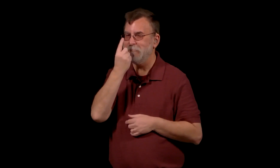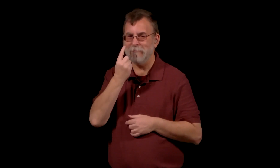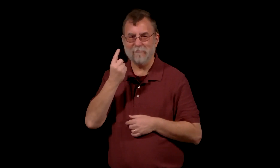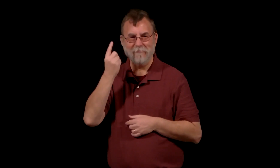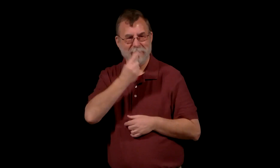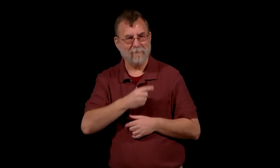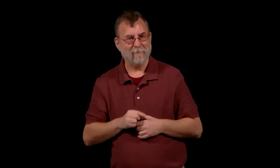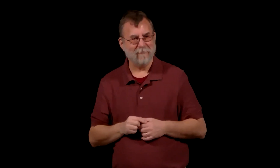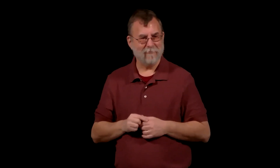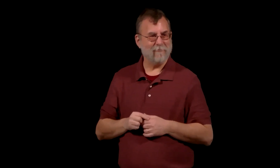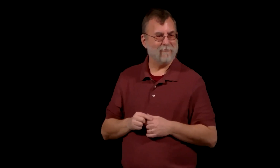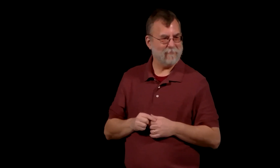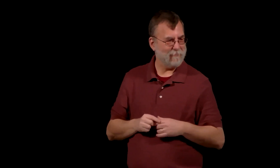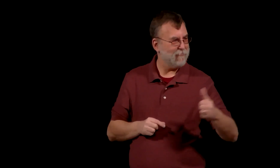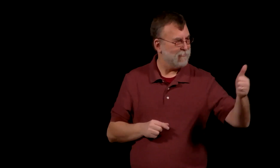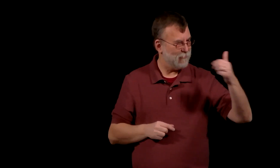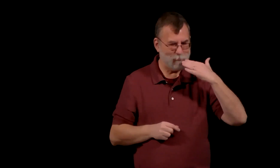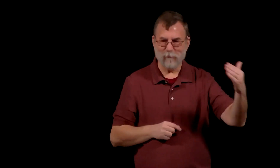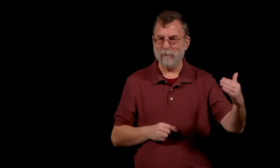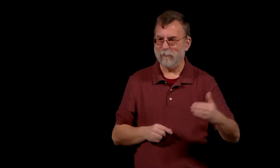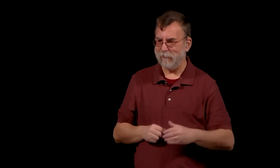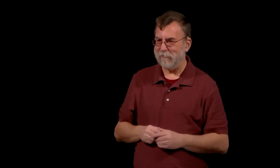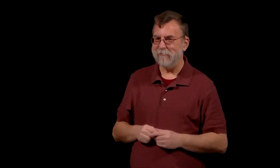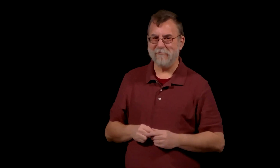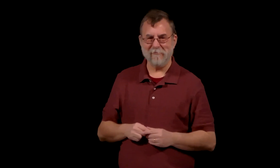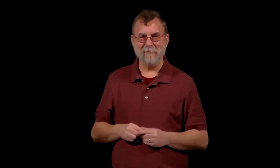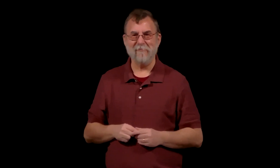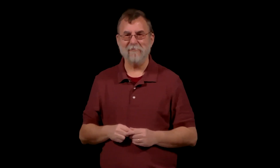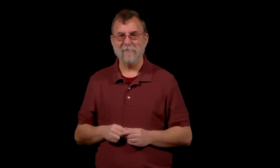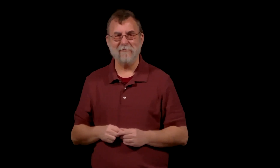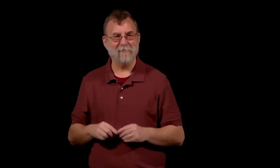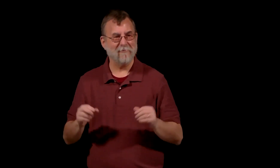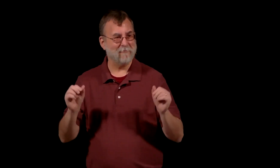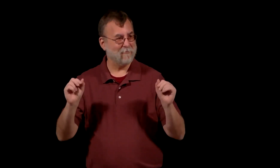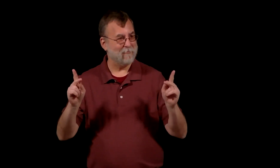The waves on the beach. Yeah, good.